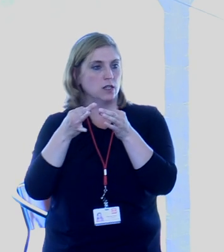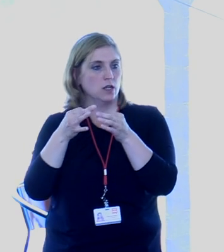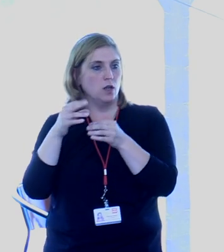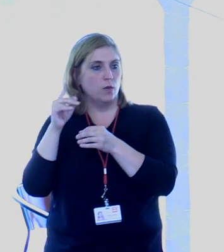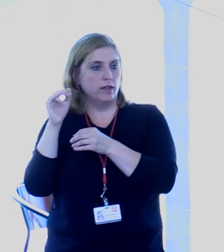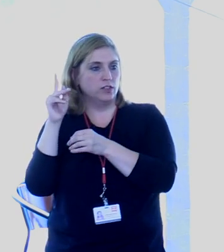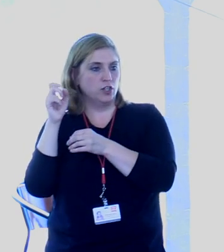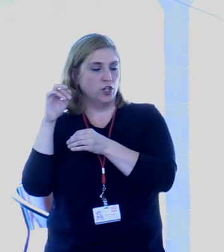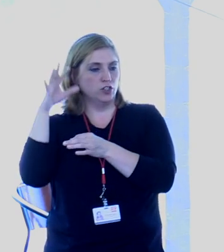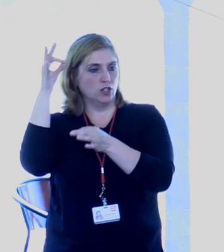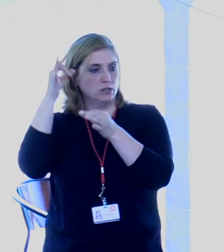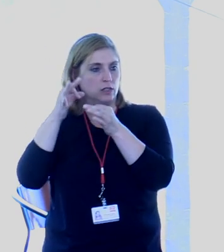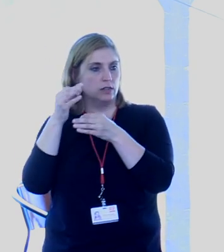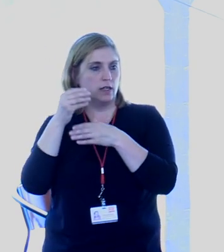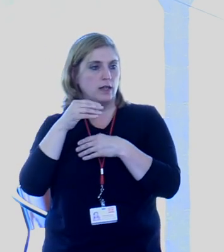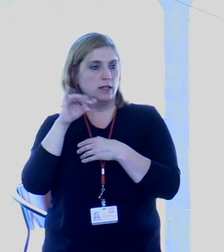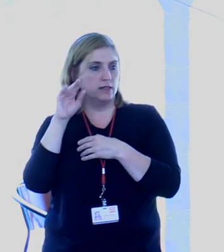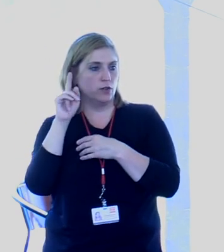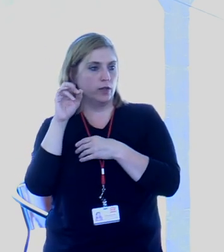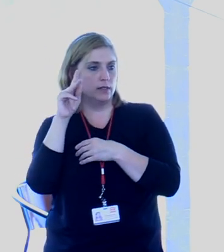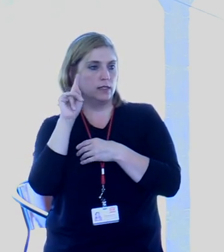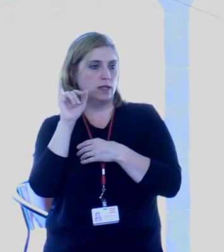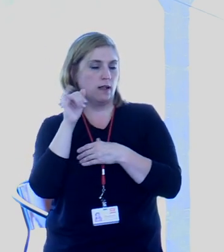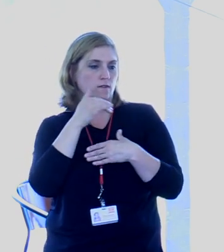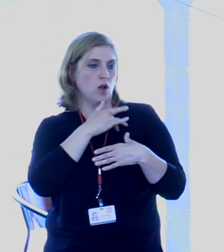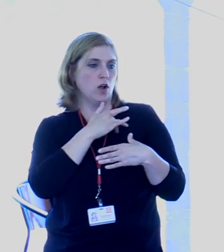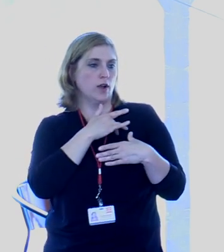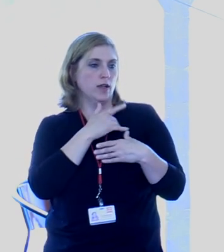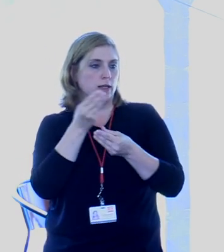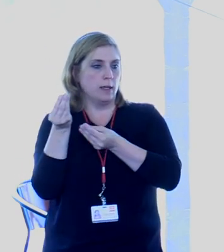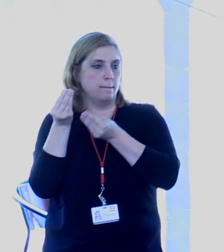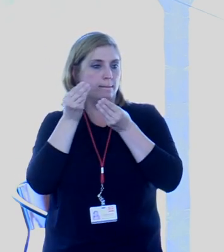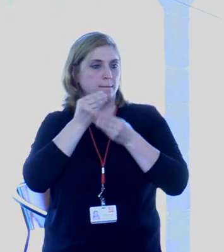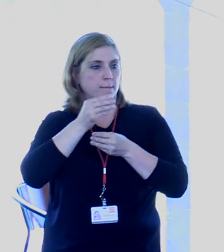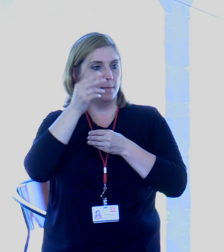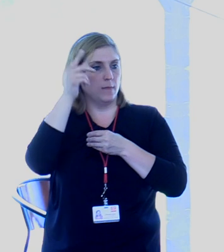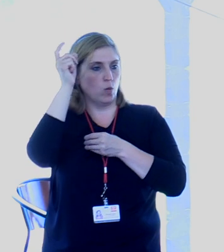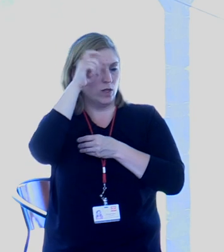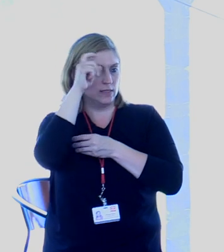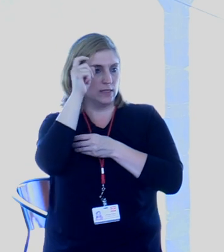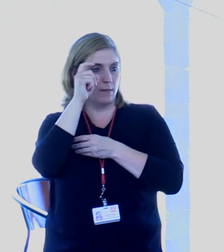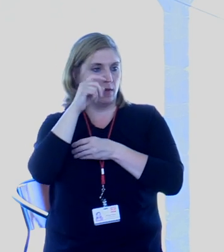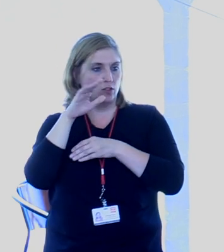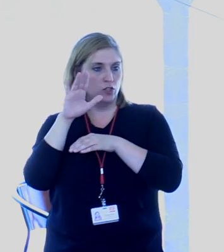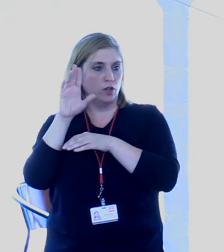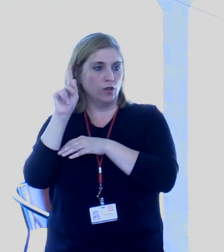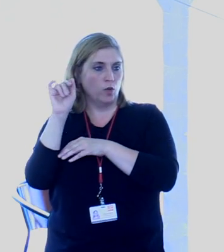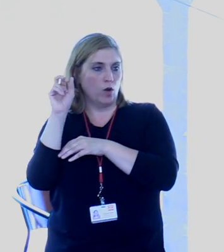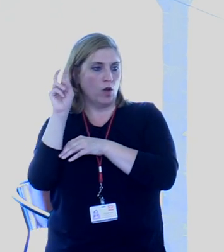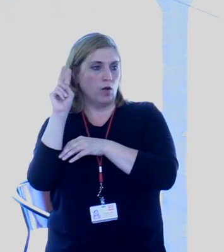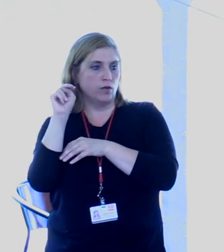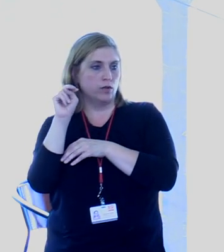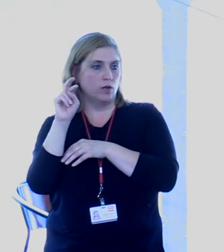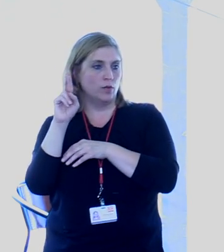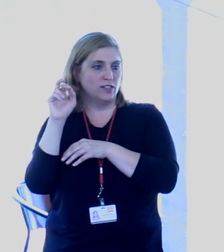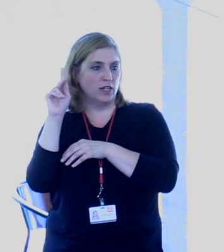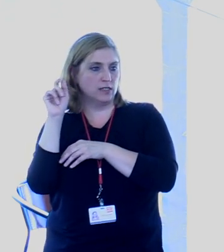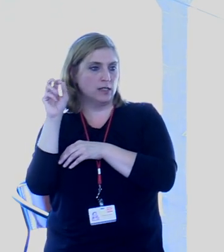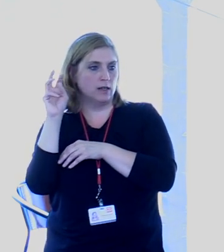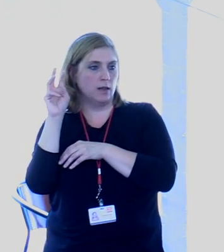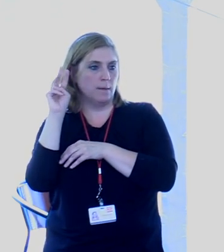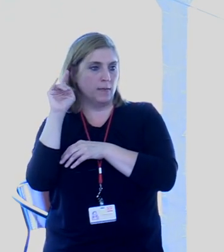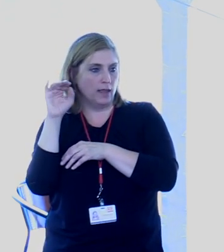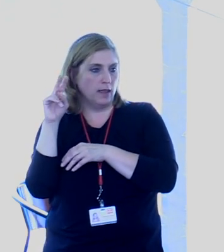in integrity of heart, give me wisdom, the attendant at your throne, and reject me not from among your